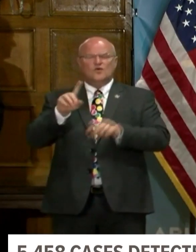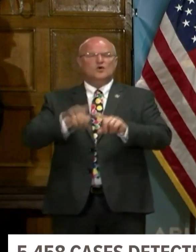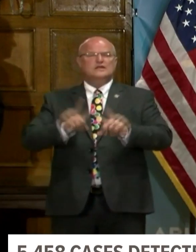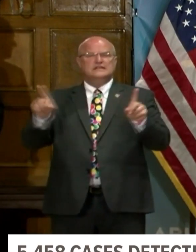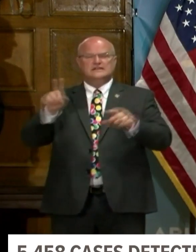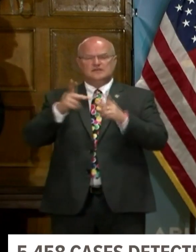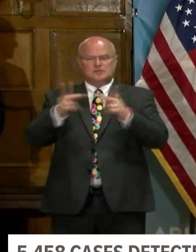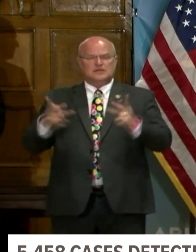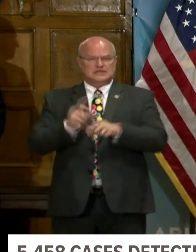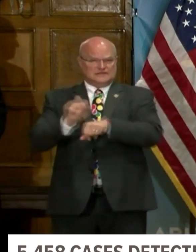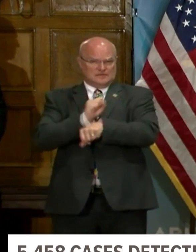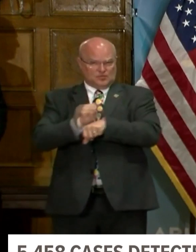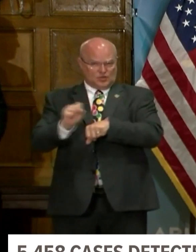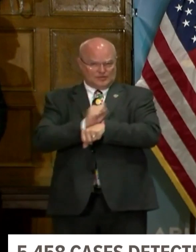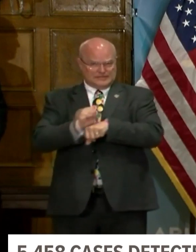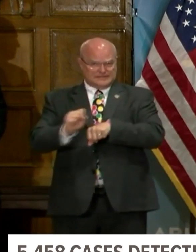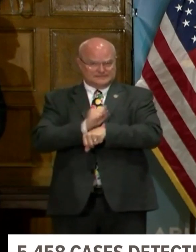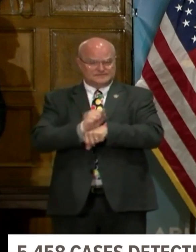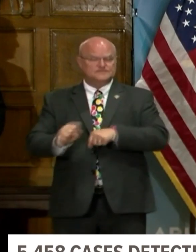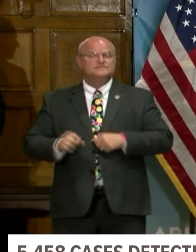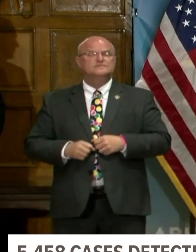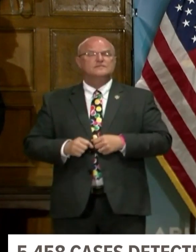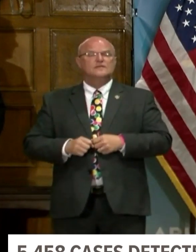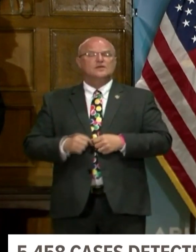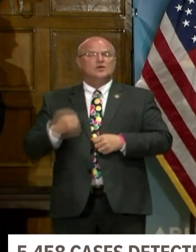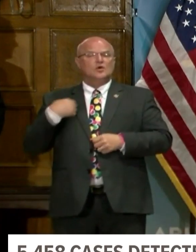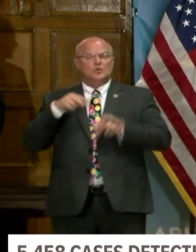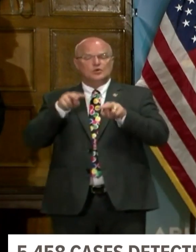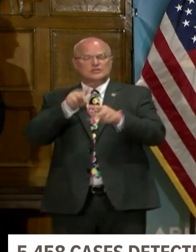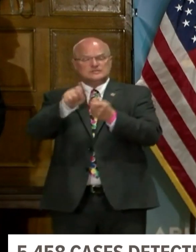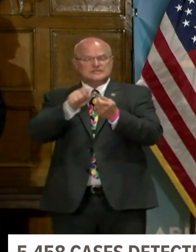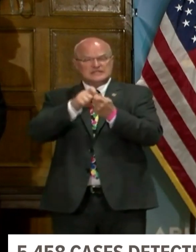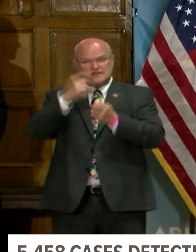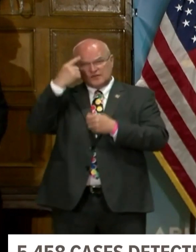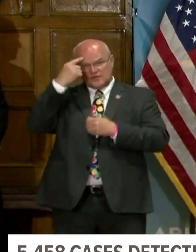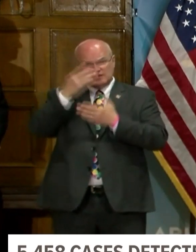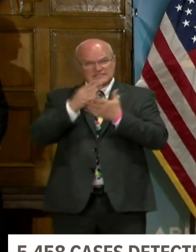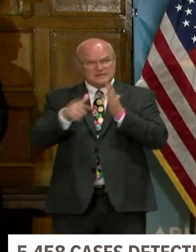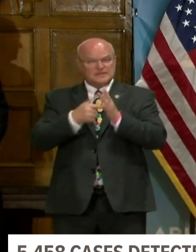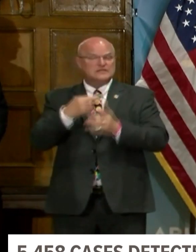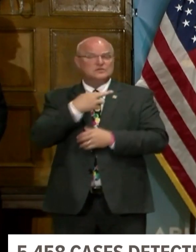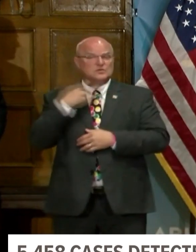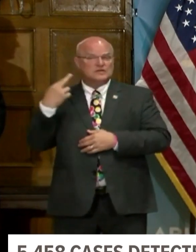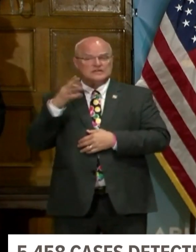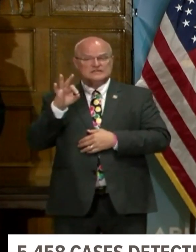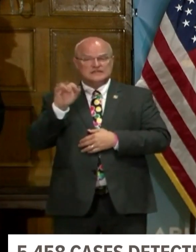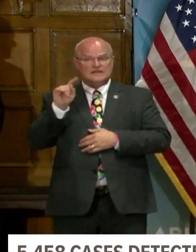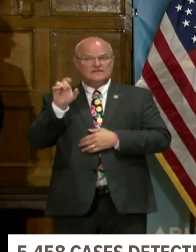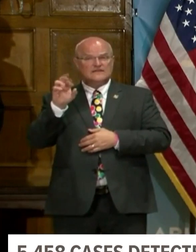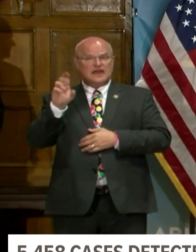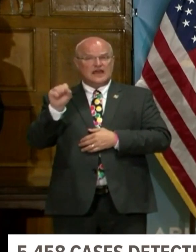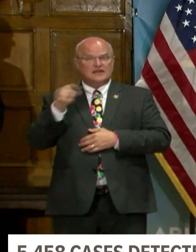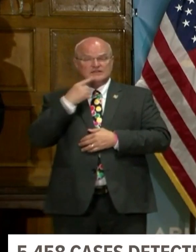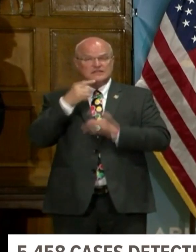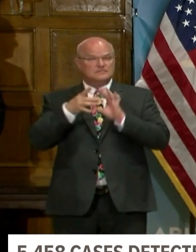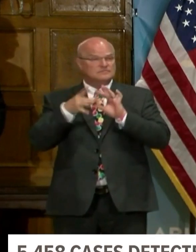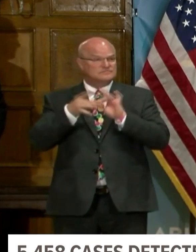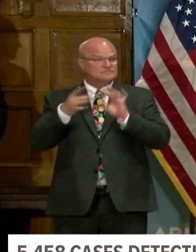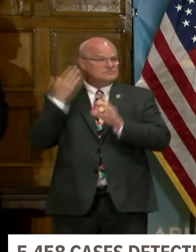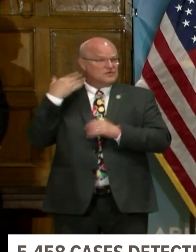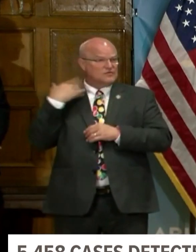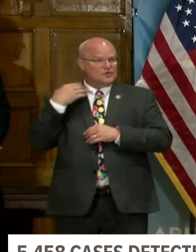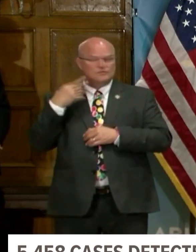different sites of employment. We looked specifically for some of these risk factors I've mentioned before,